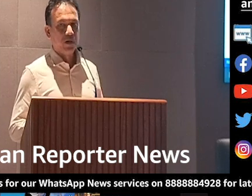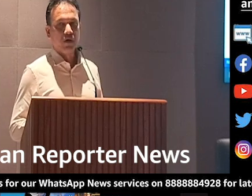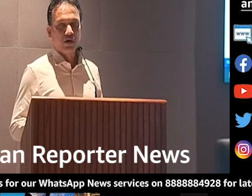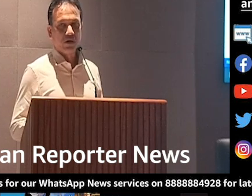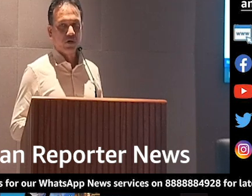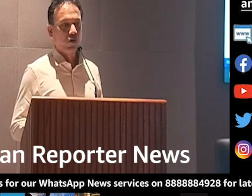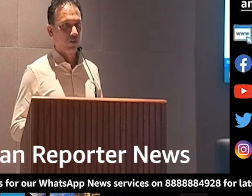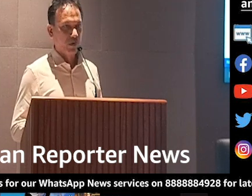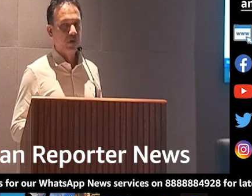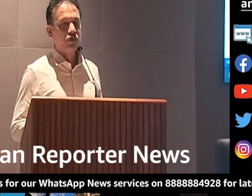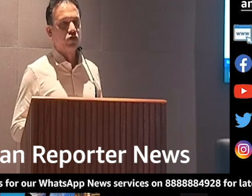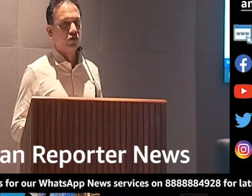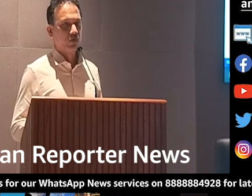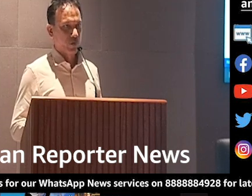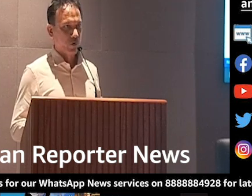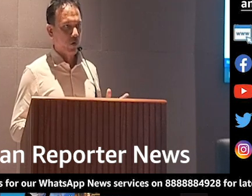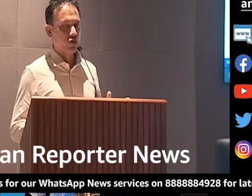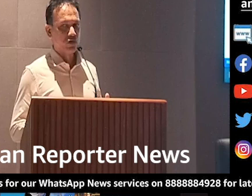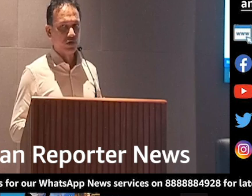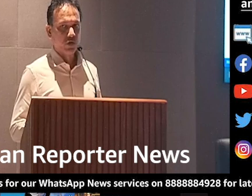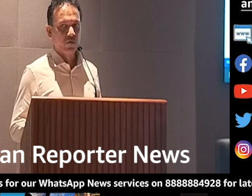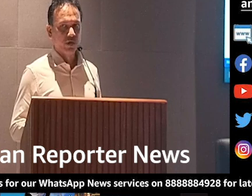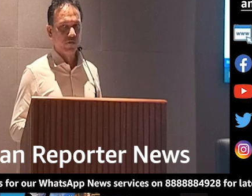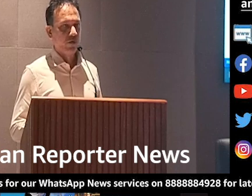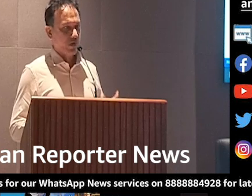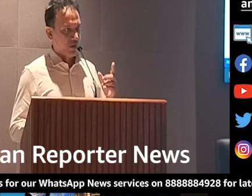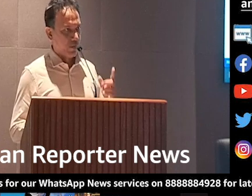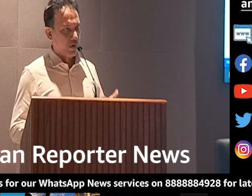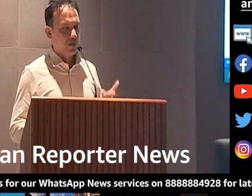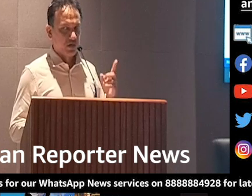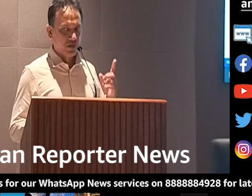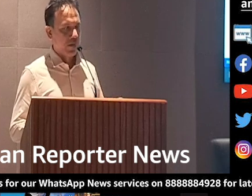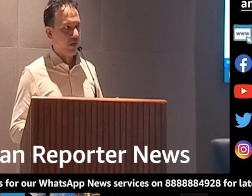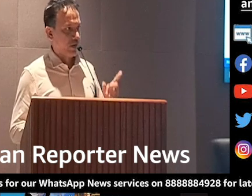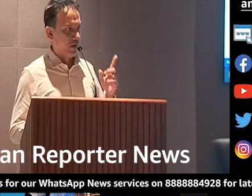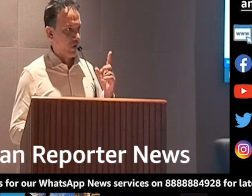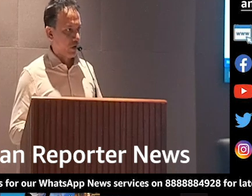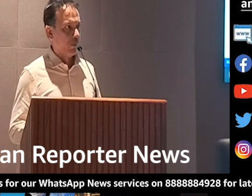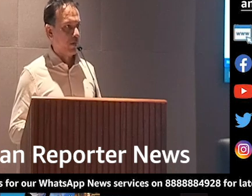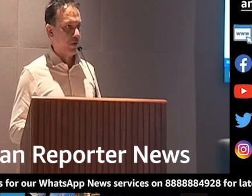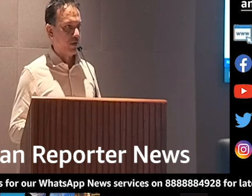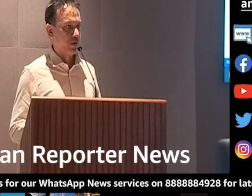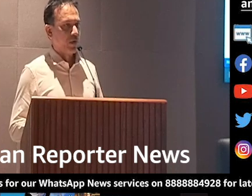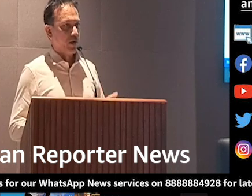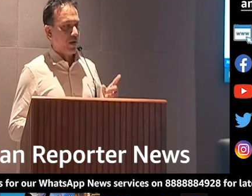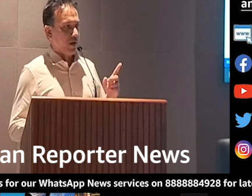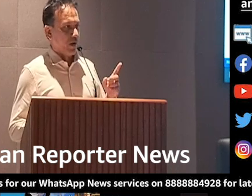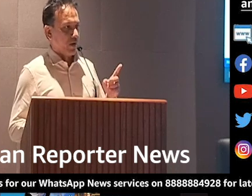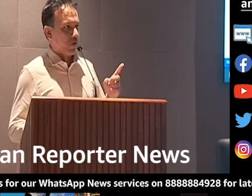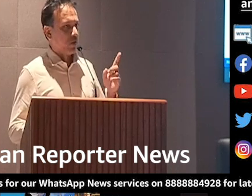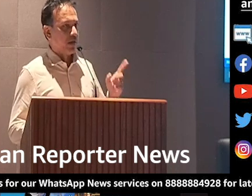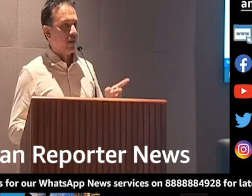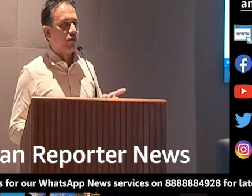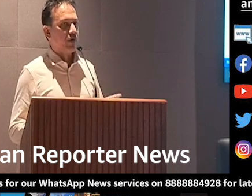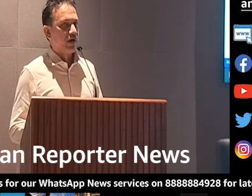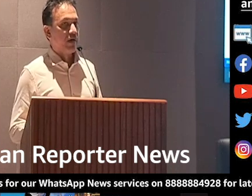sincere compliments to Goa Association of Deaf, the president, secretary, all the members. These guys are working till